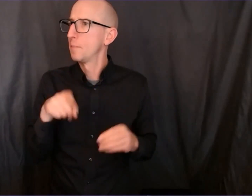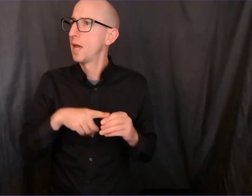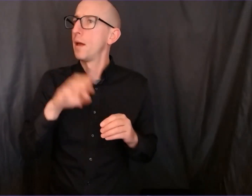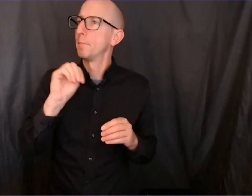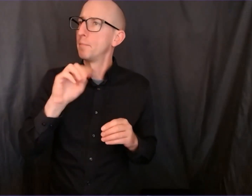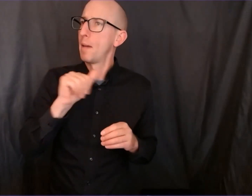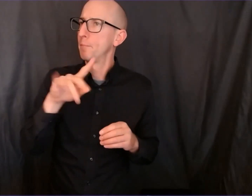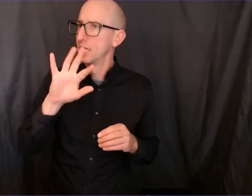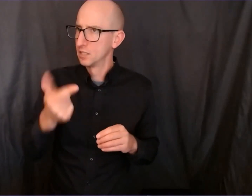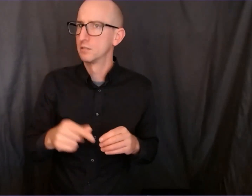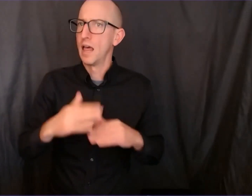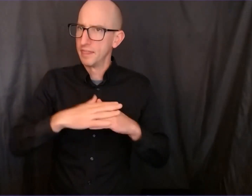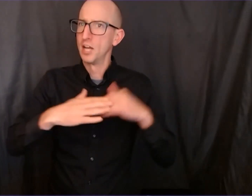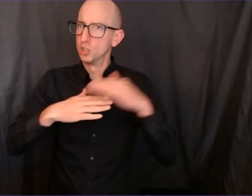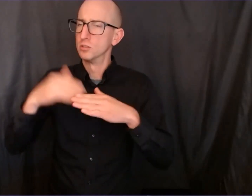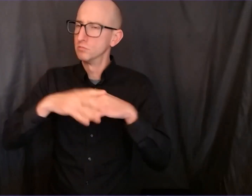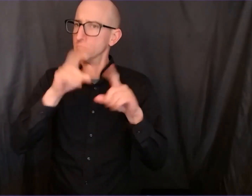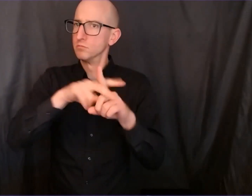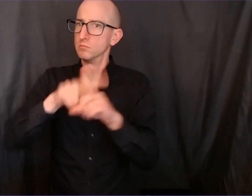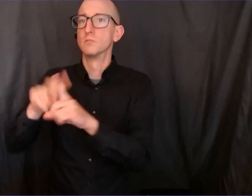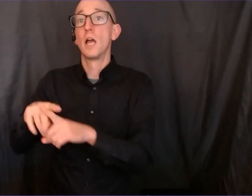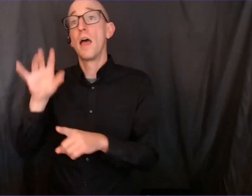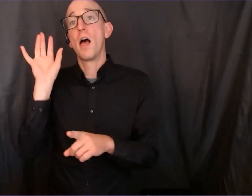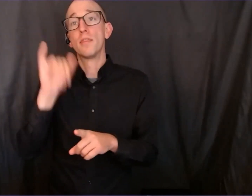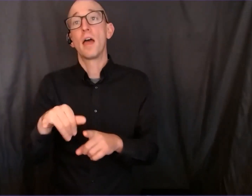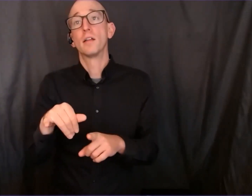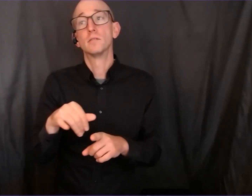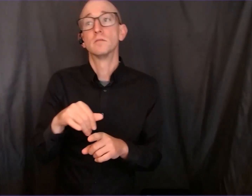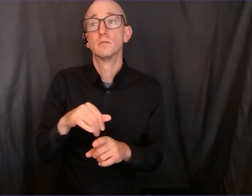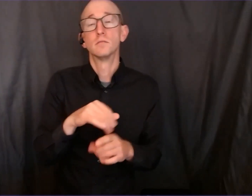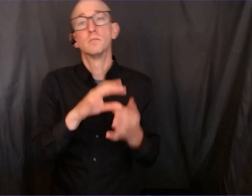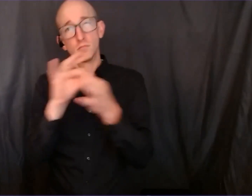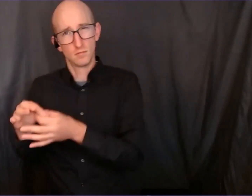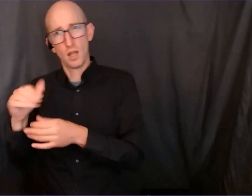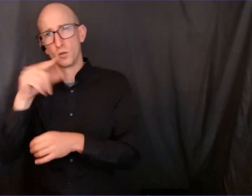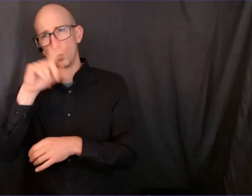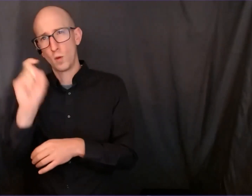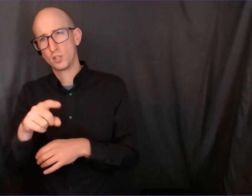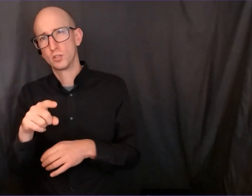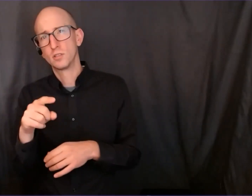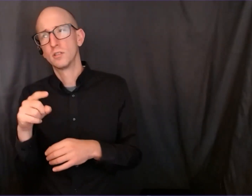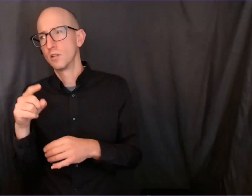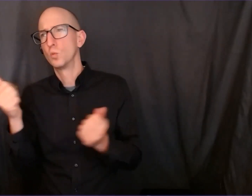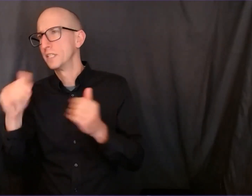layers. And it also sort of applies to the other question, about the communities that may or may not be